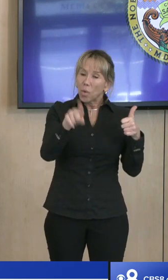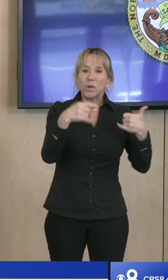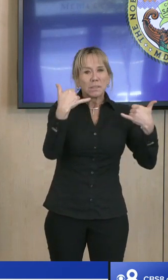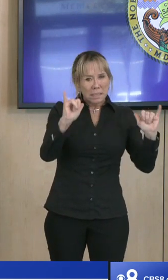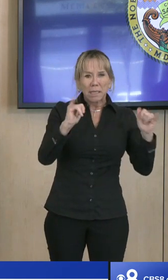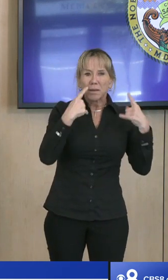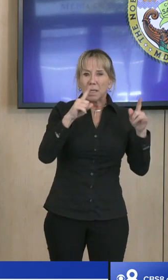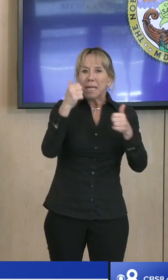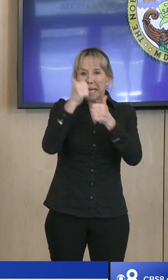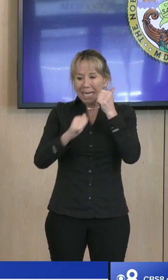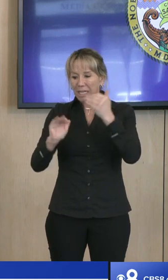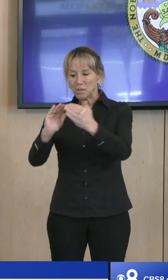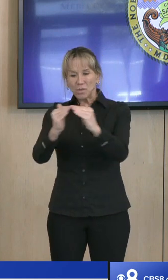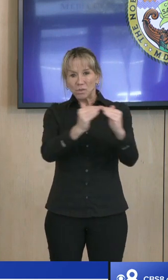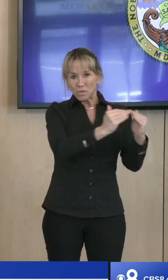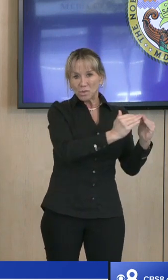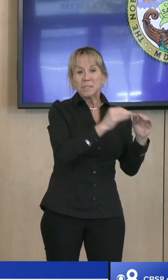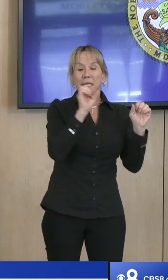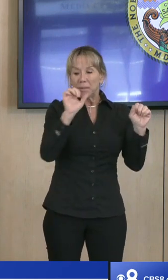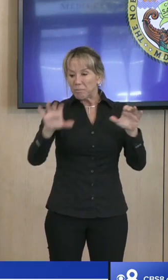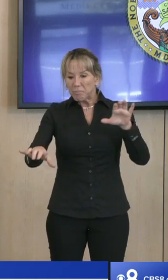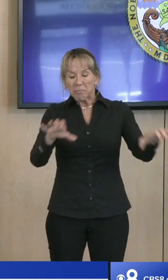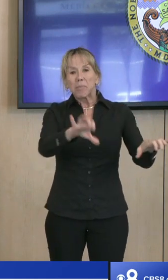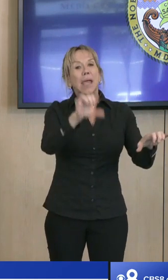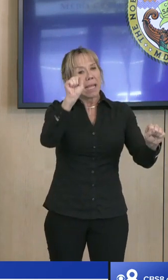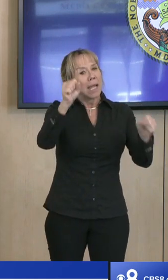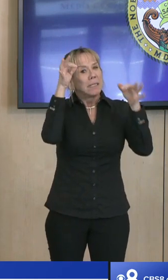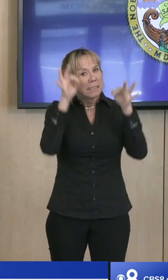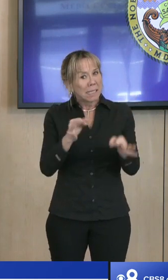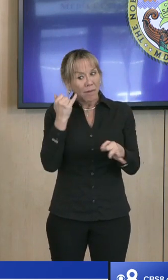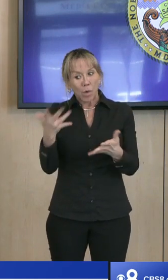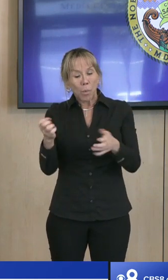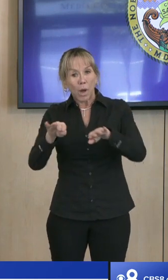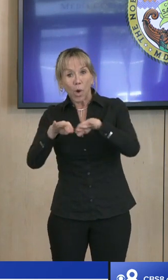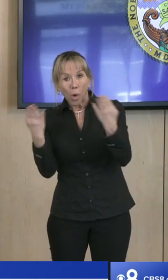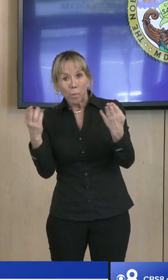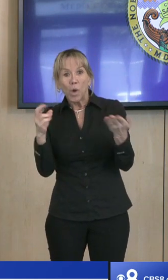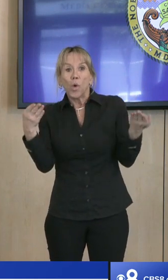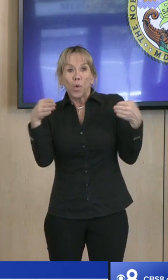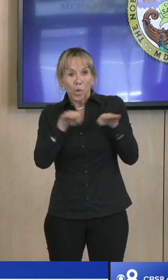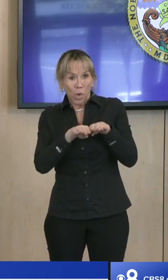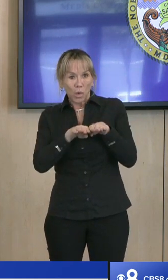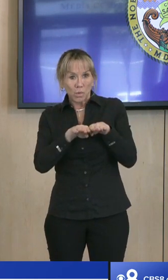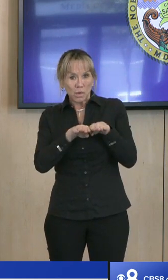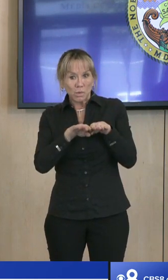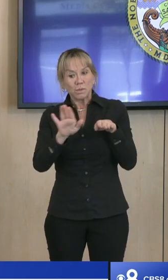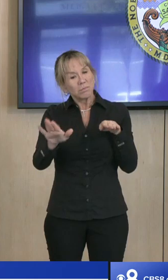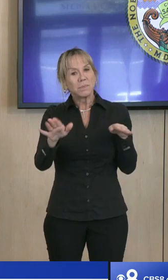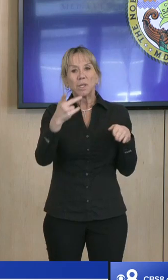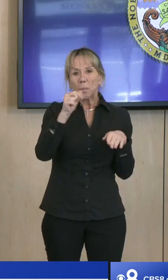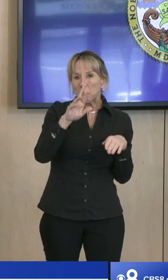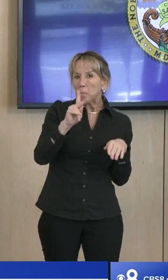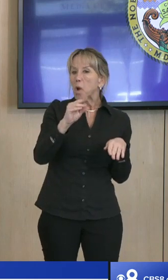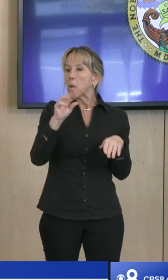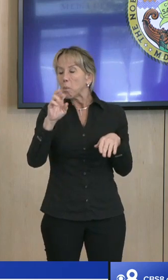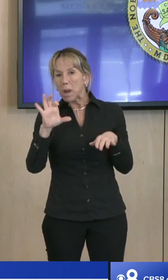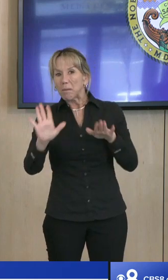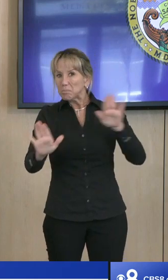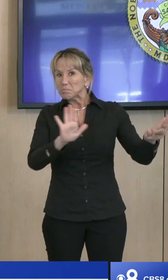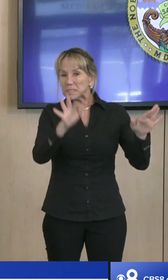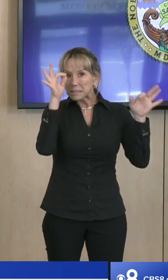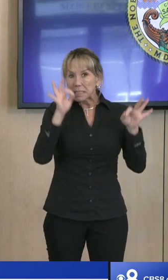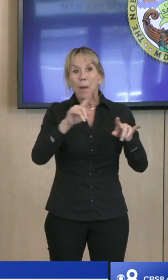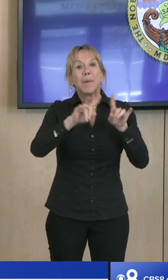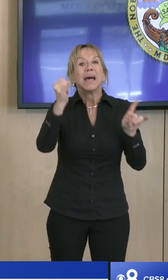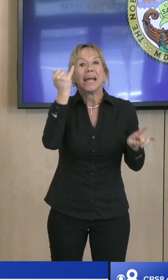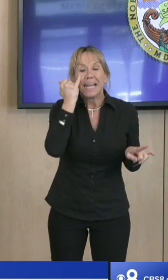each jurisdiction can decide on their own to open or close their parks and recreational facilities. However, if they are open, they